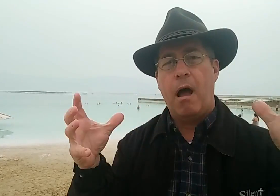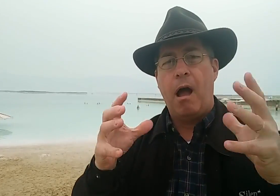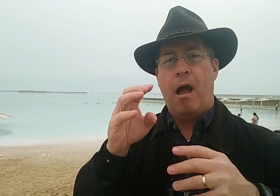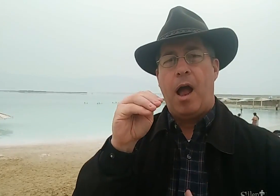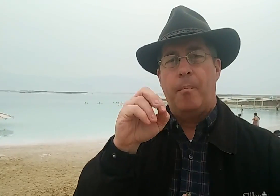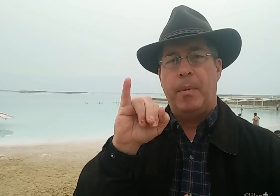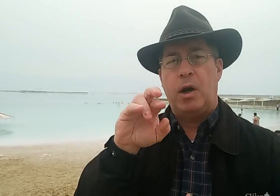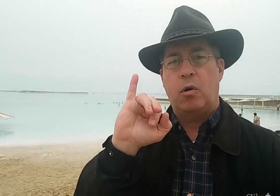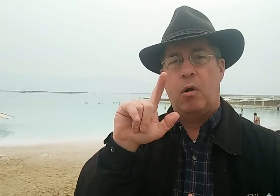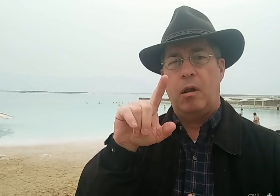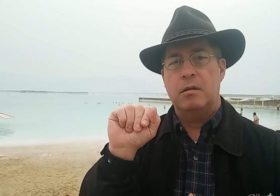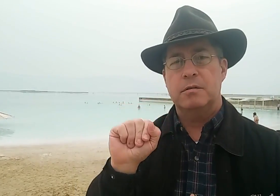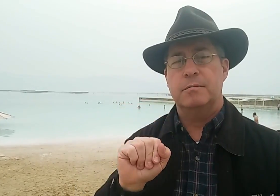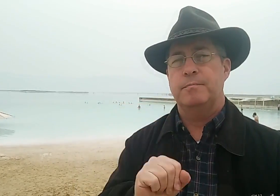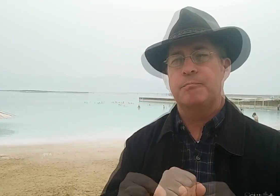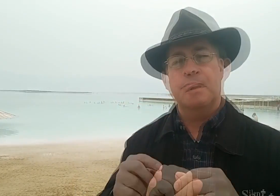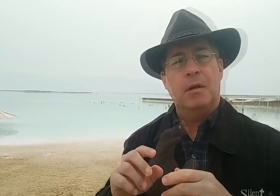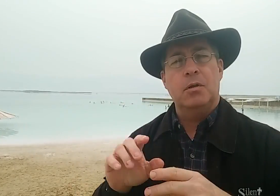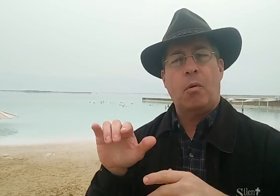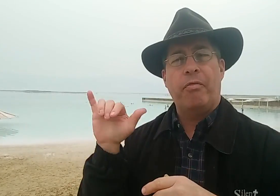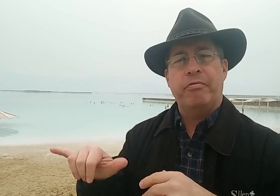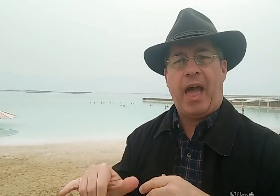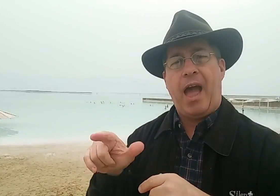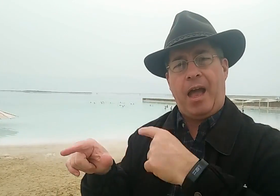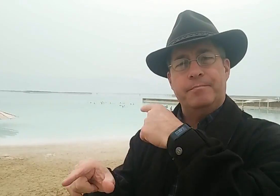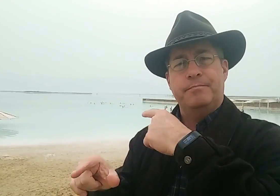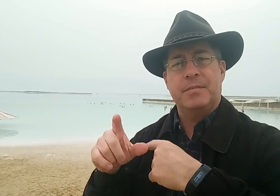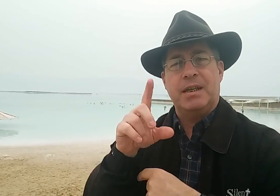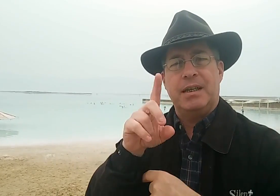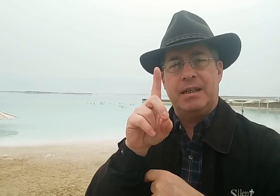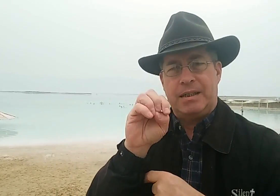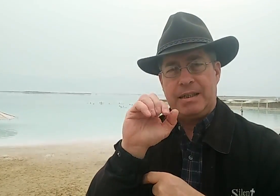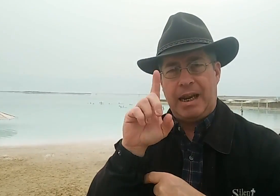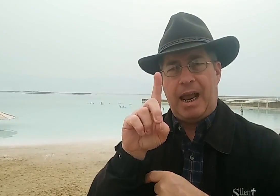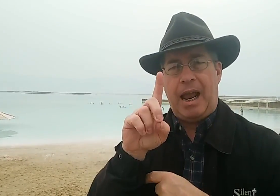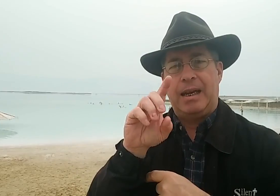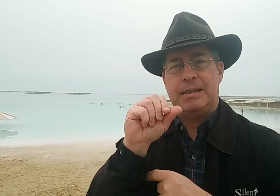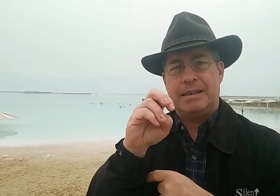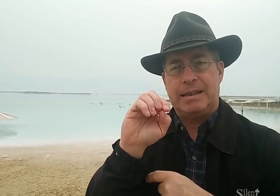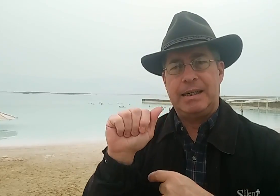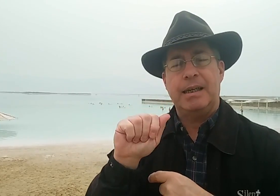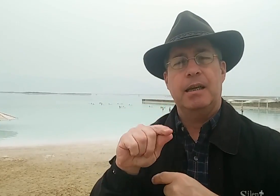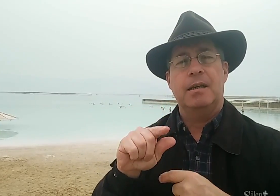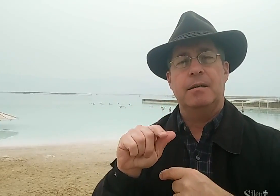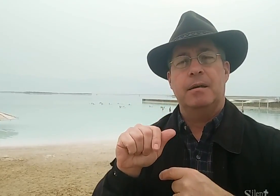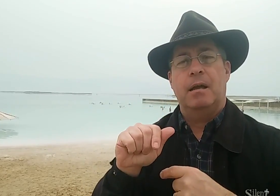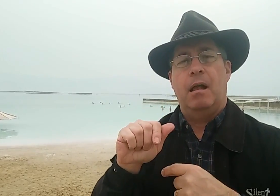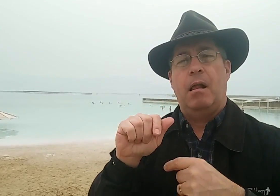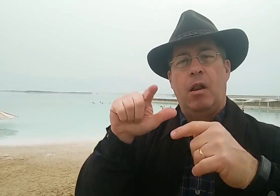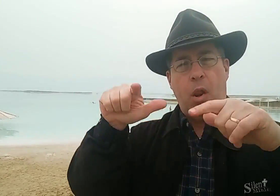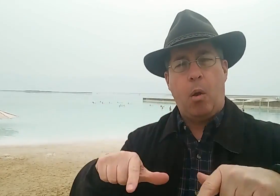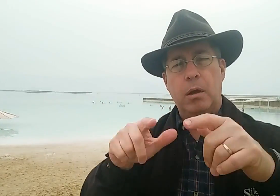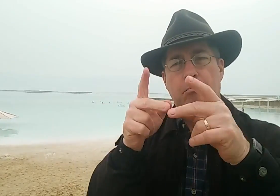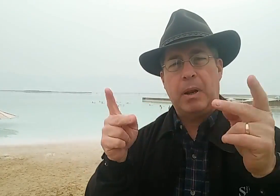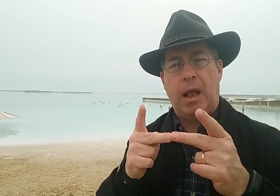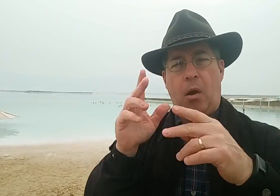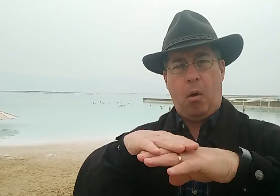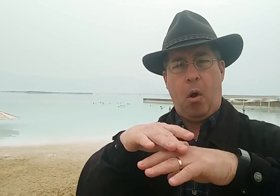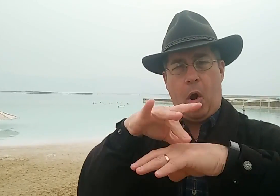This is full of salt and minerals. It's an amazing place, the Dead Sea. This